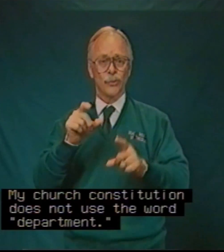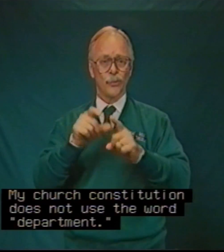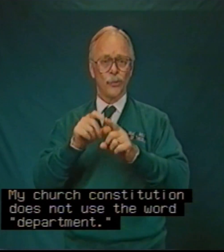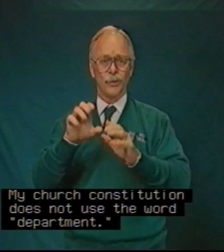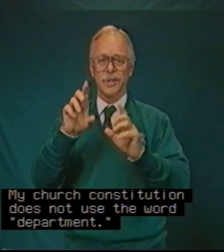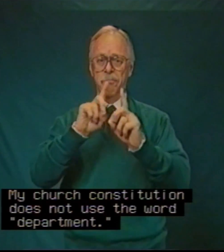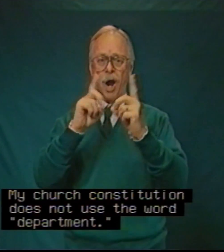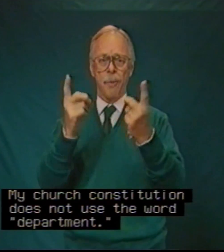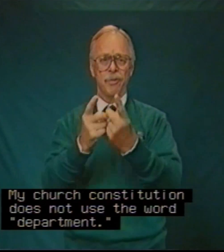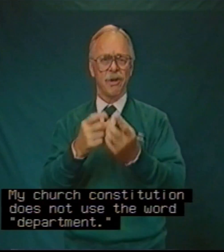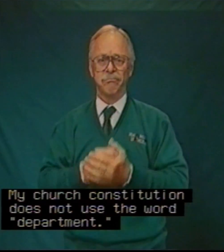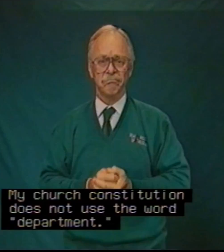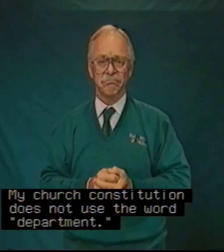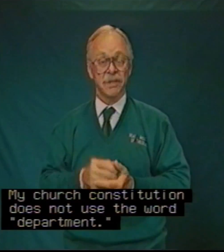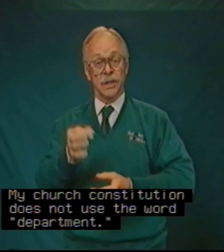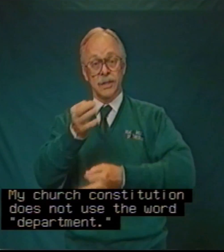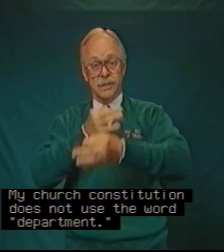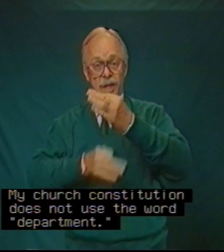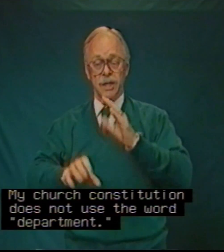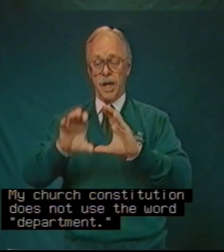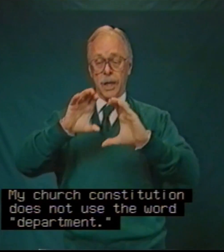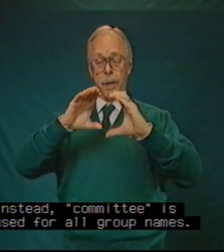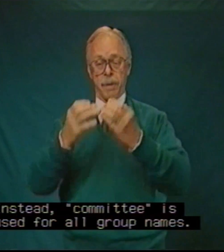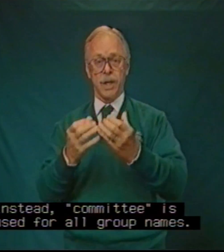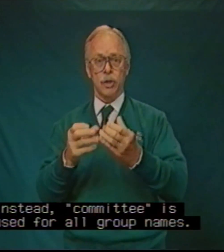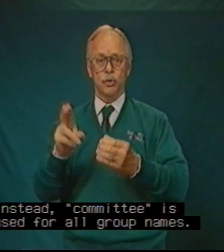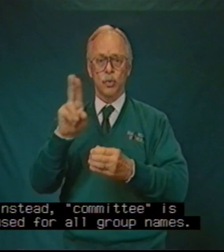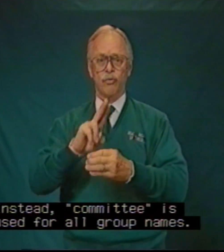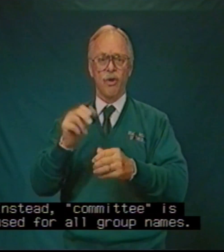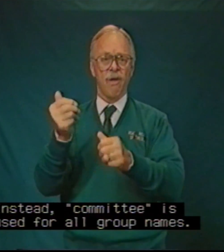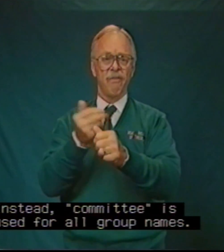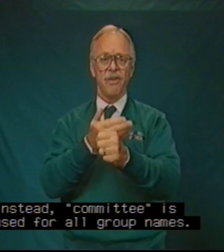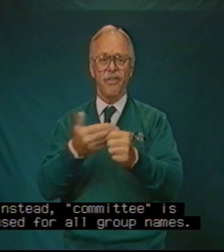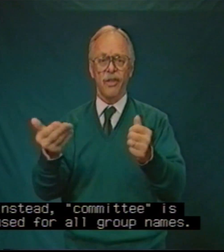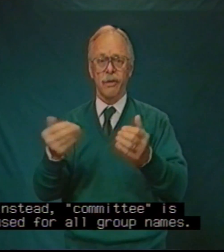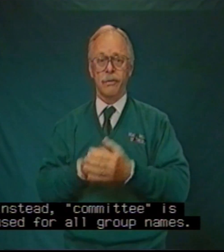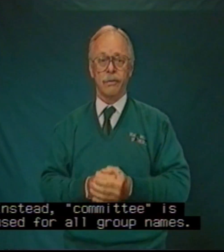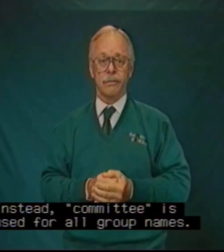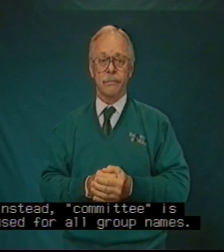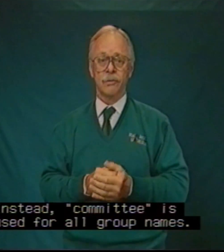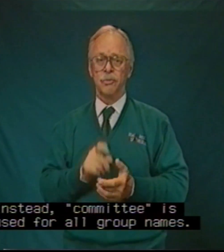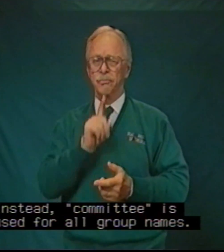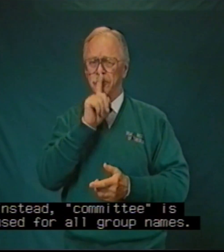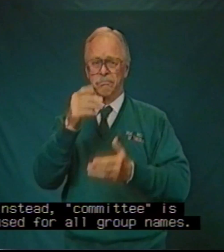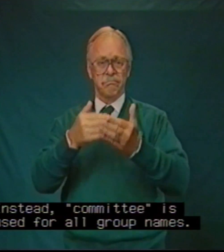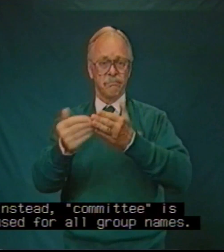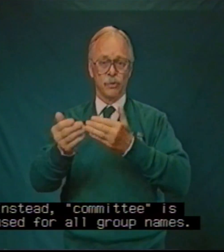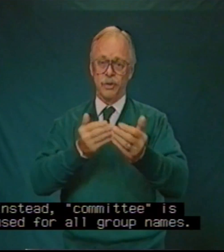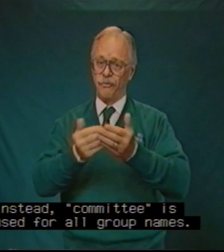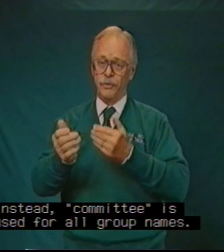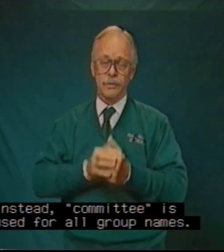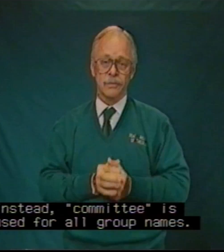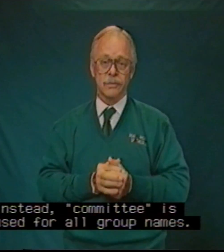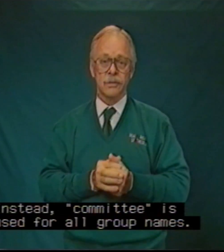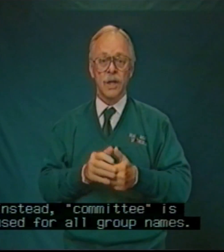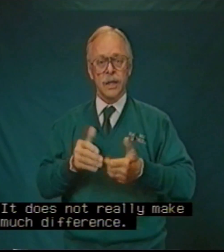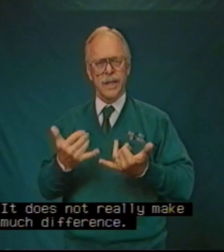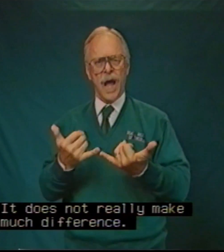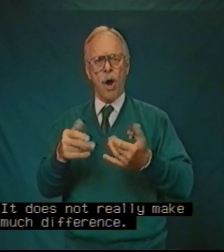My church constitution does not use the word department. Instead, committee is used for all group names. It does